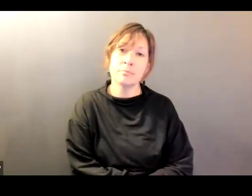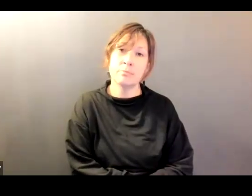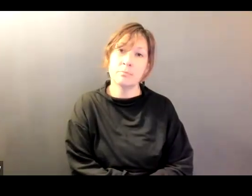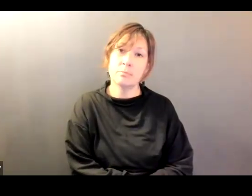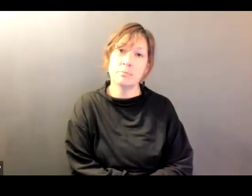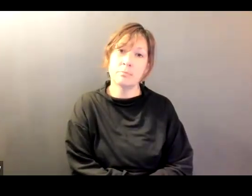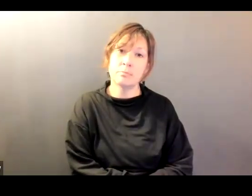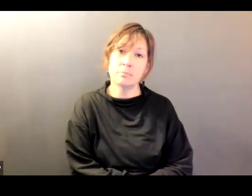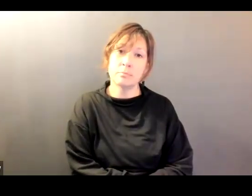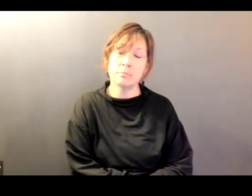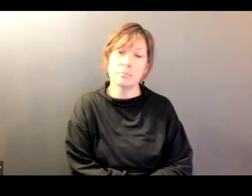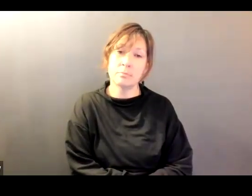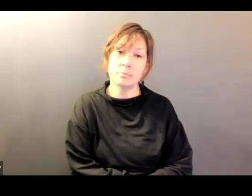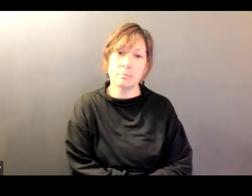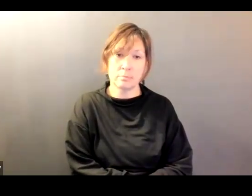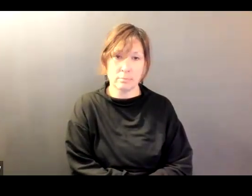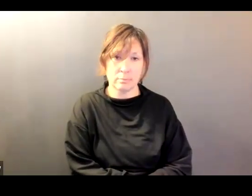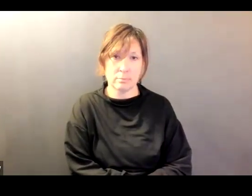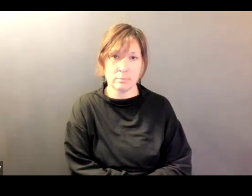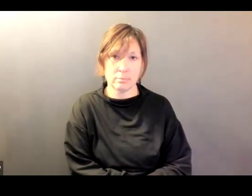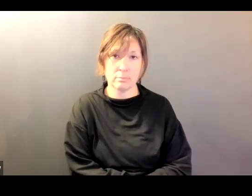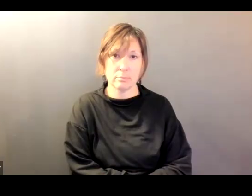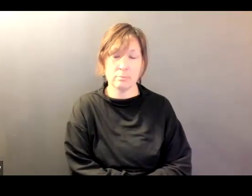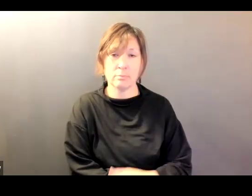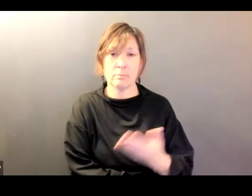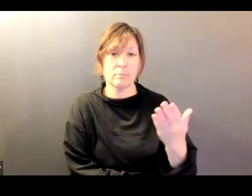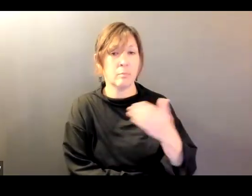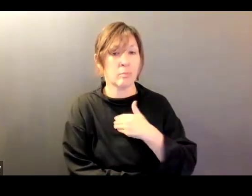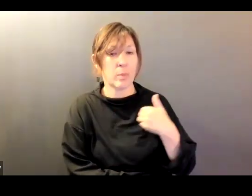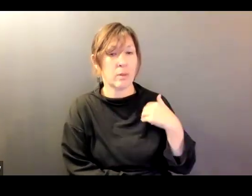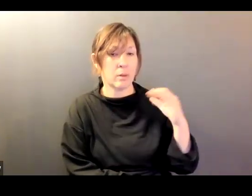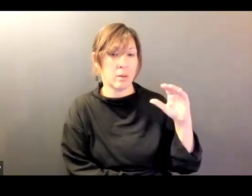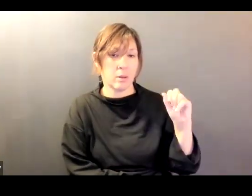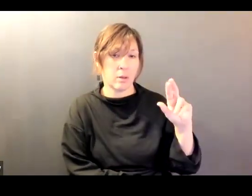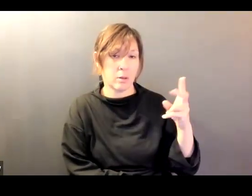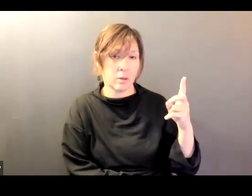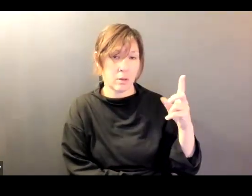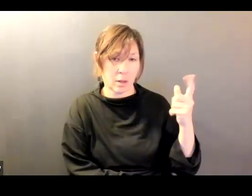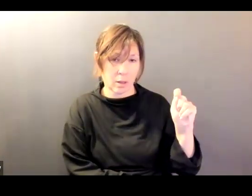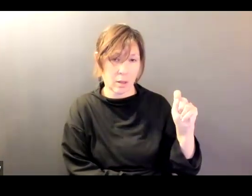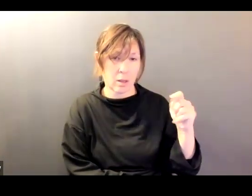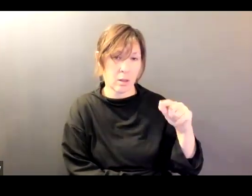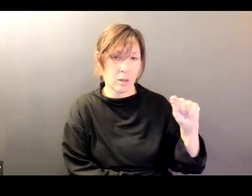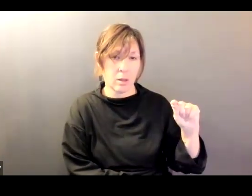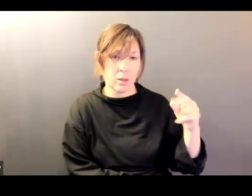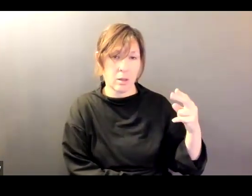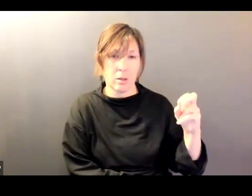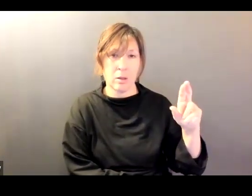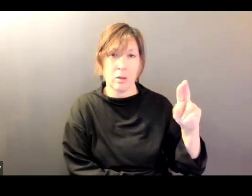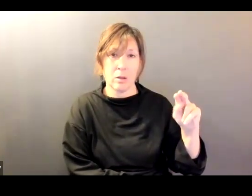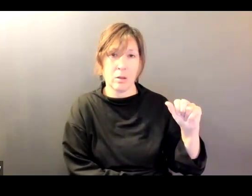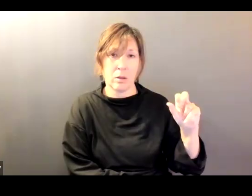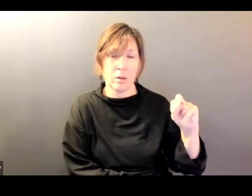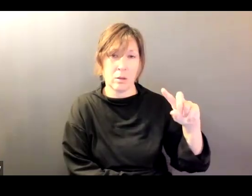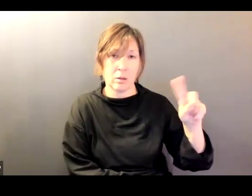Mr. Cardenas. Okay. Thank you so much for the presentation and for both of the school leaders to be here at 8